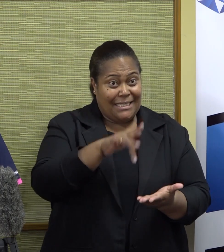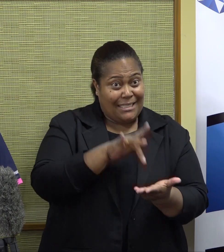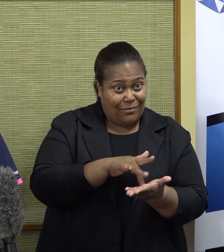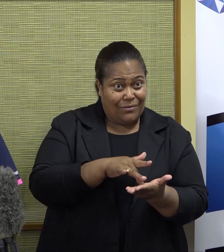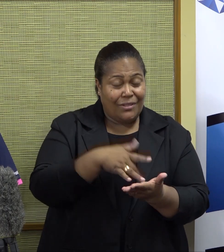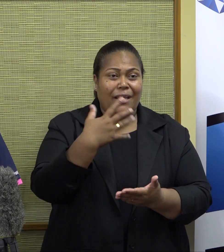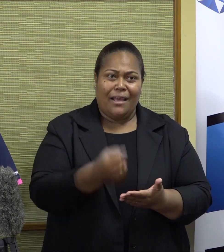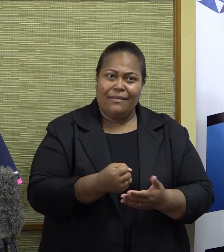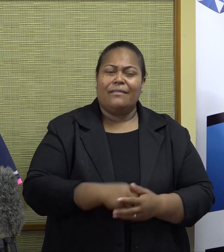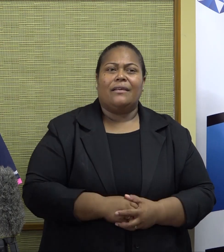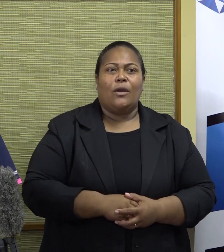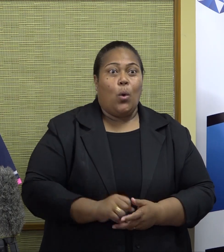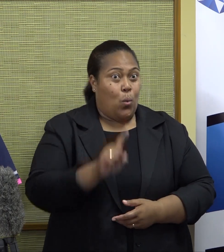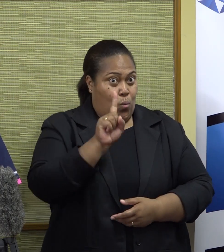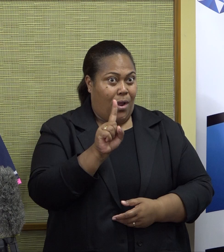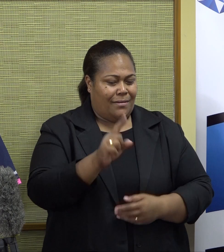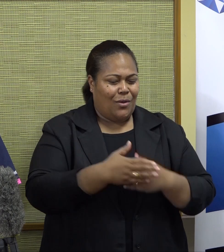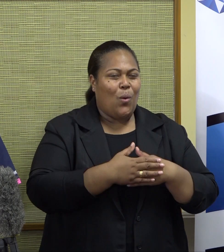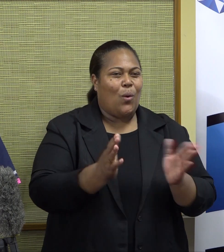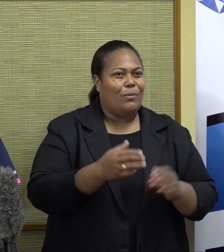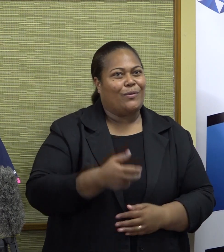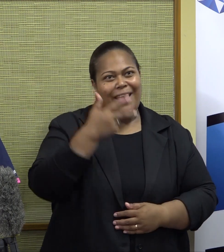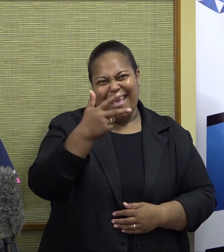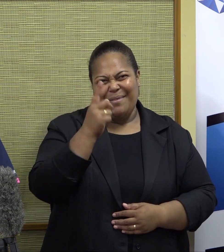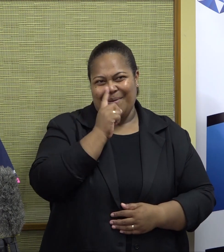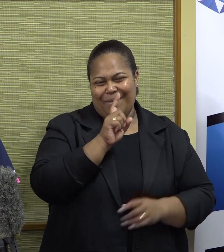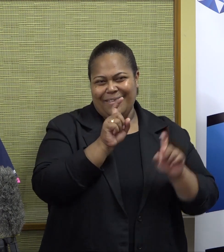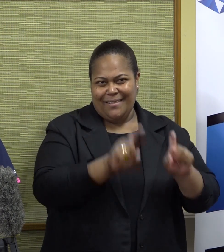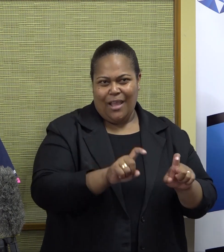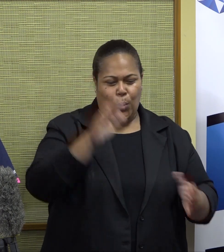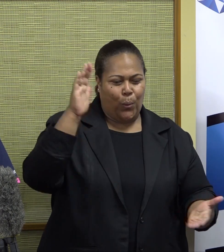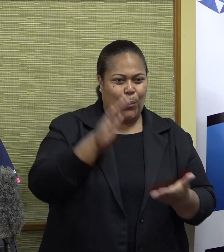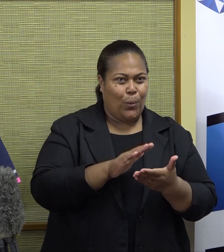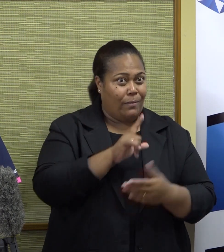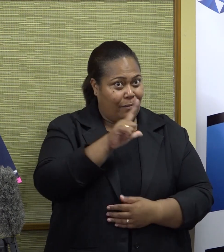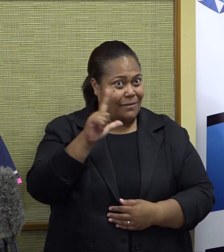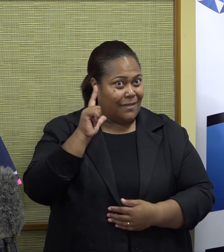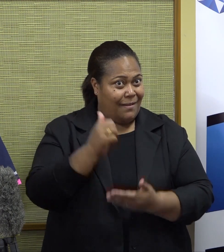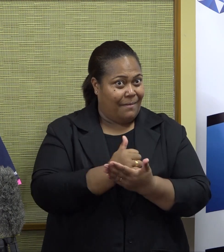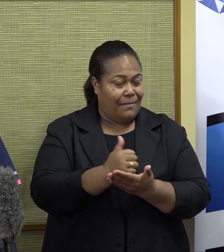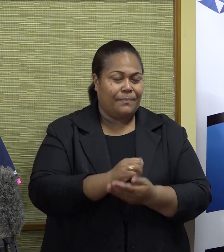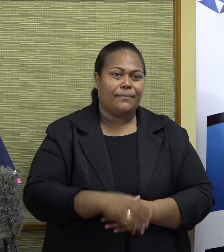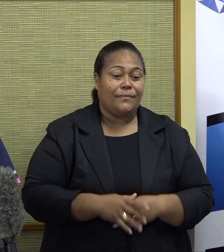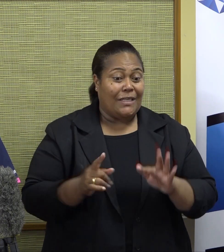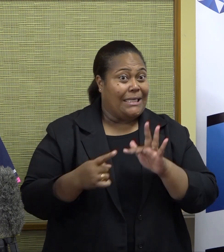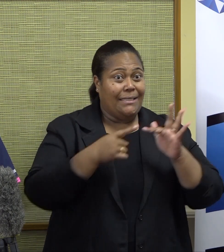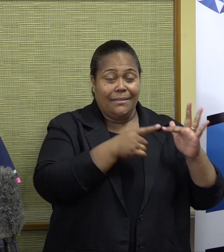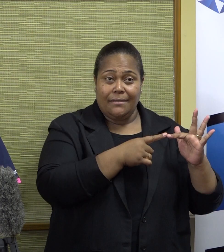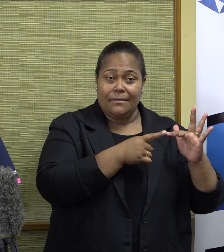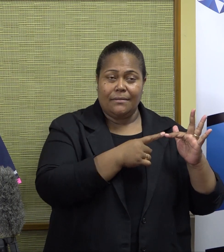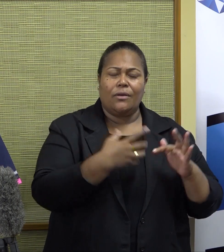Division, 1 is now currently open with 8 evacuees. That's a decrease from yesterday. For the Eastern